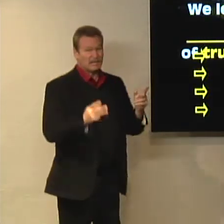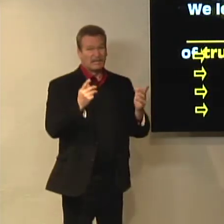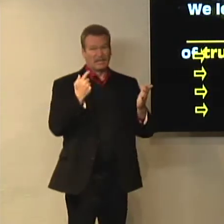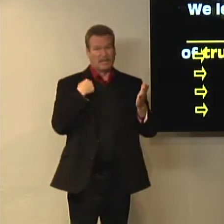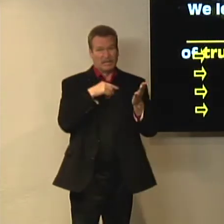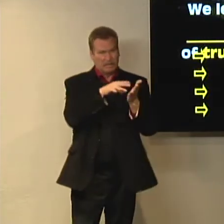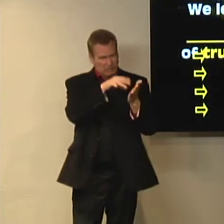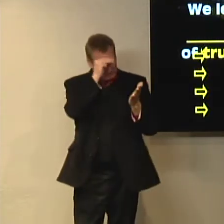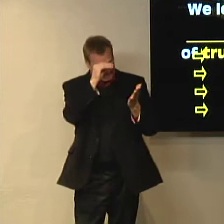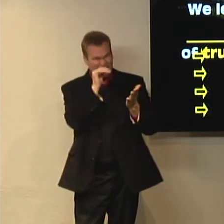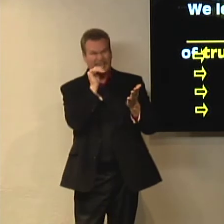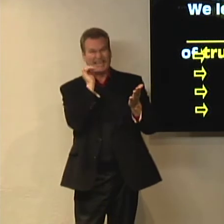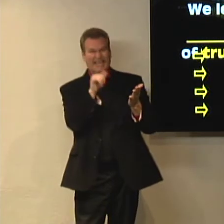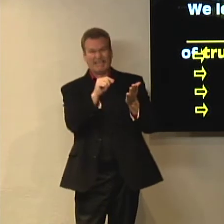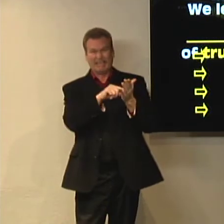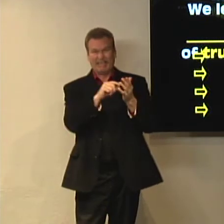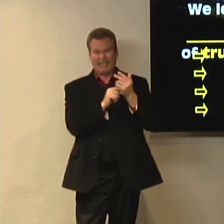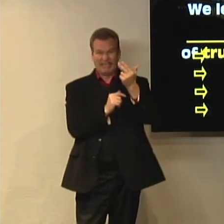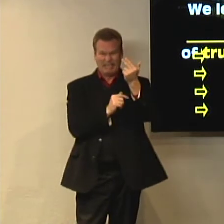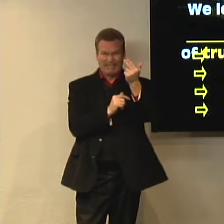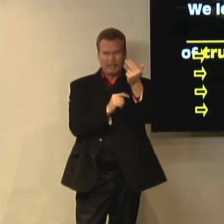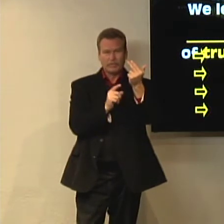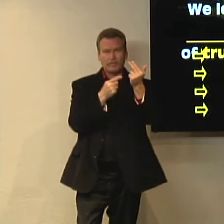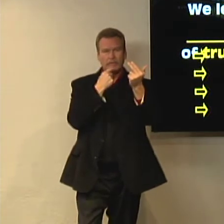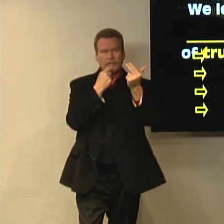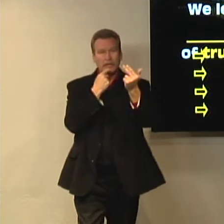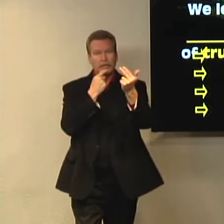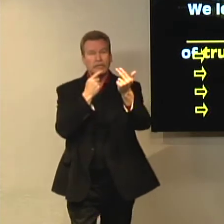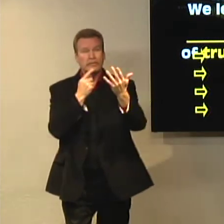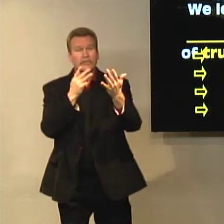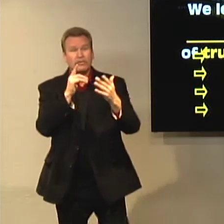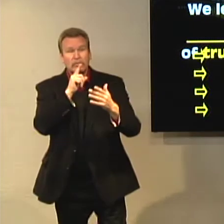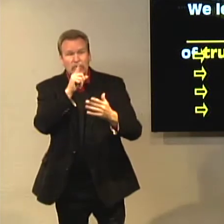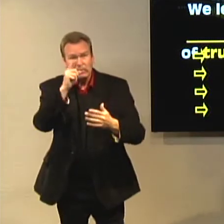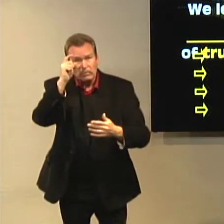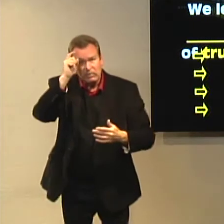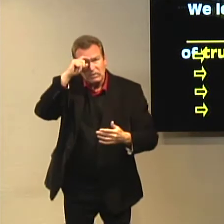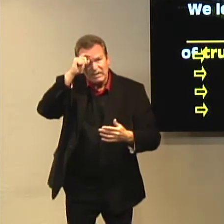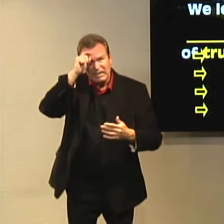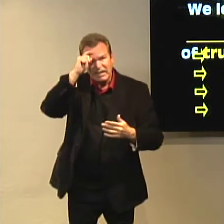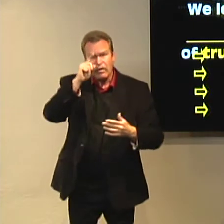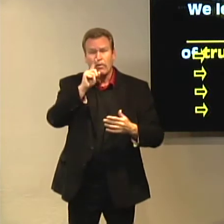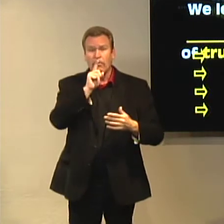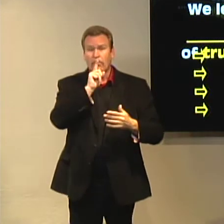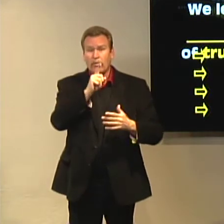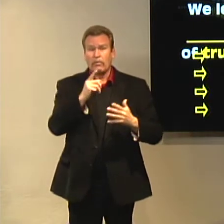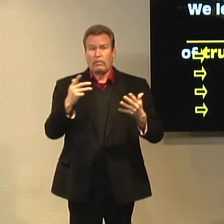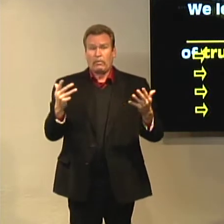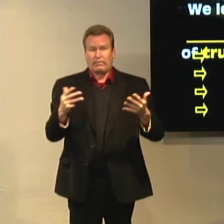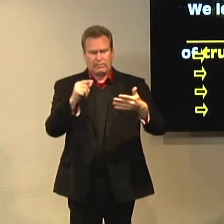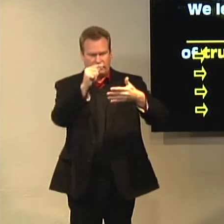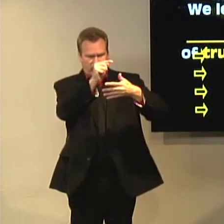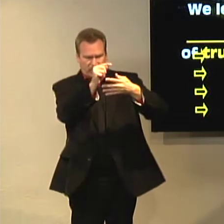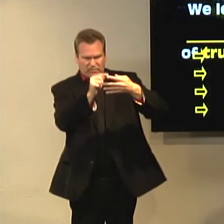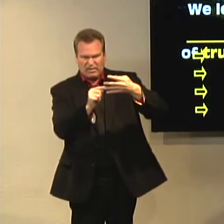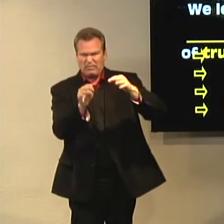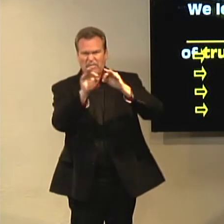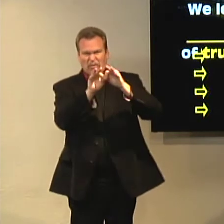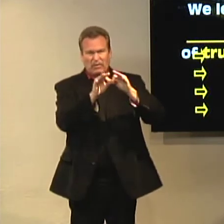So this test tells us that there are certain things that true wisdom is. So we're going to go ahead